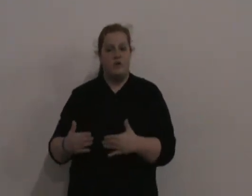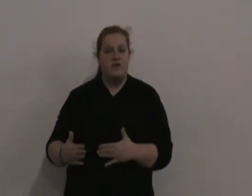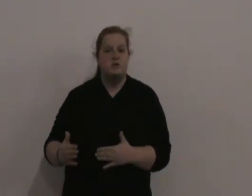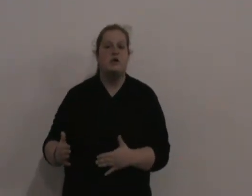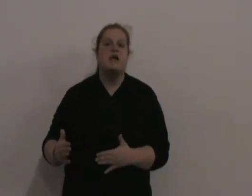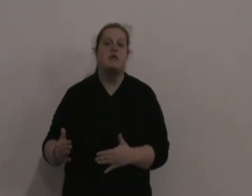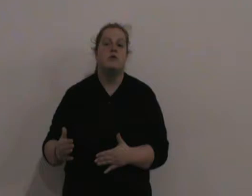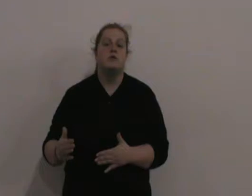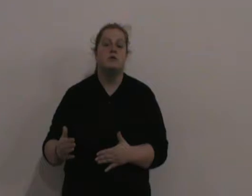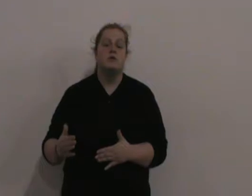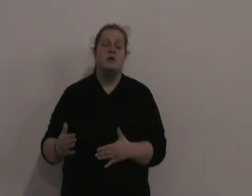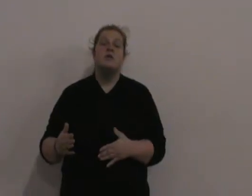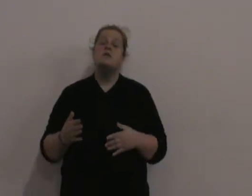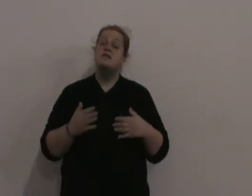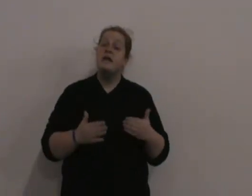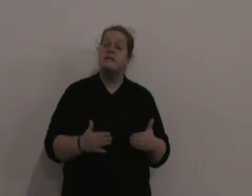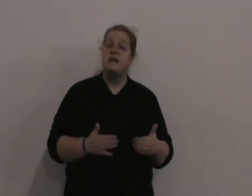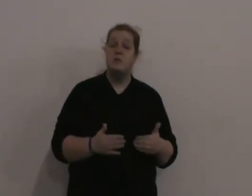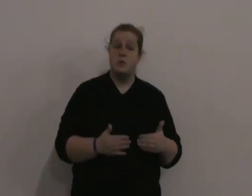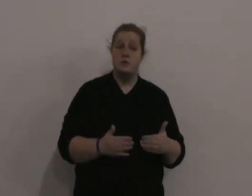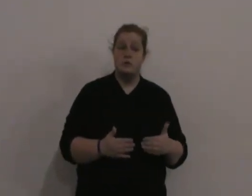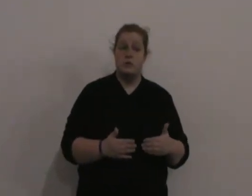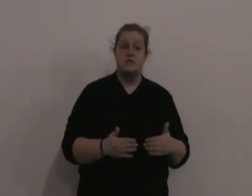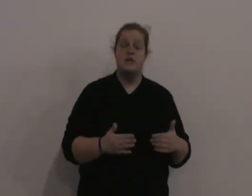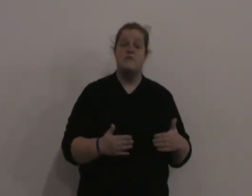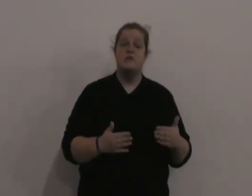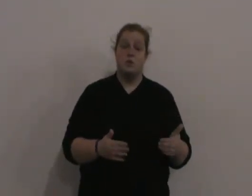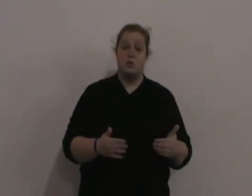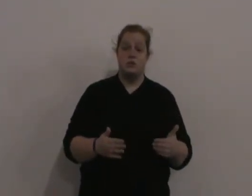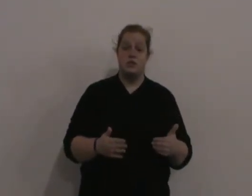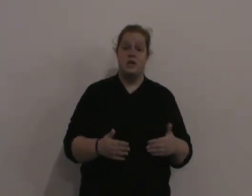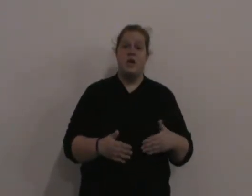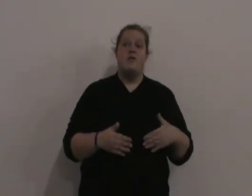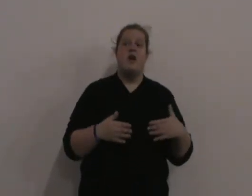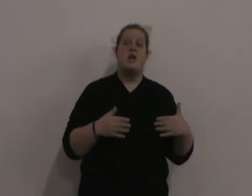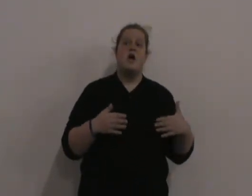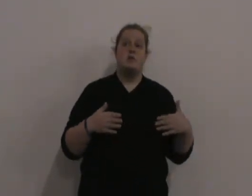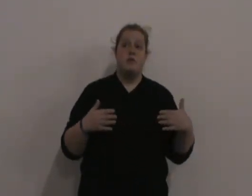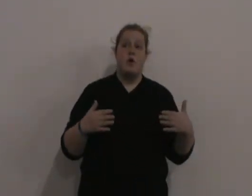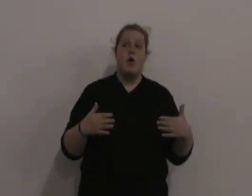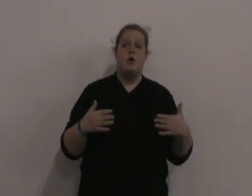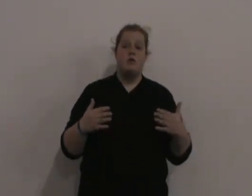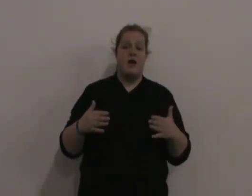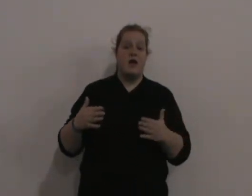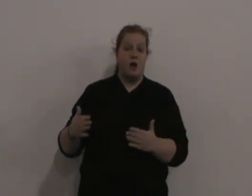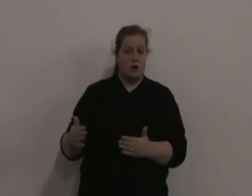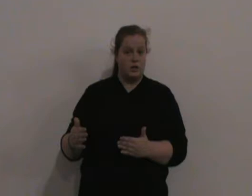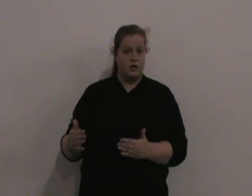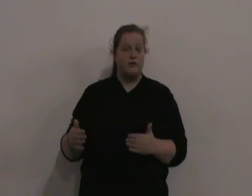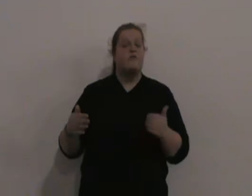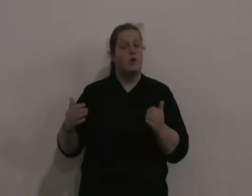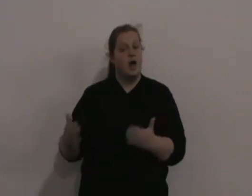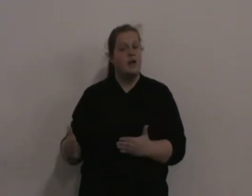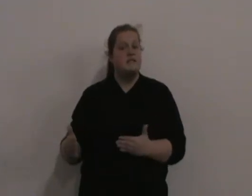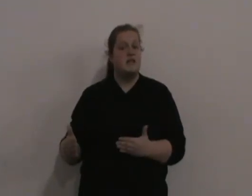thy strength. The second time it goes through is love the Lord, thy God with all thy heart, for God is